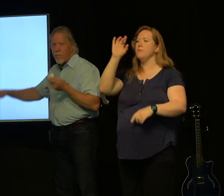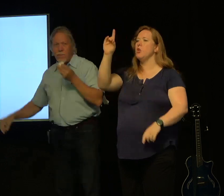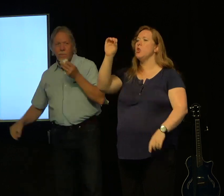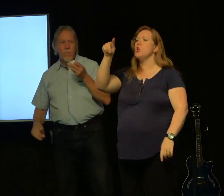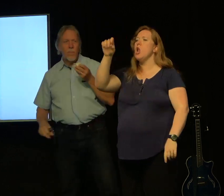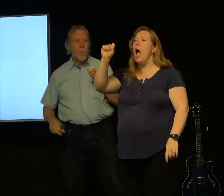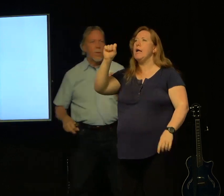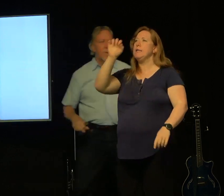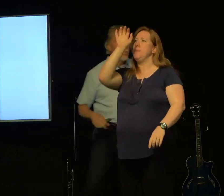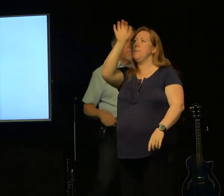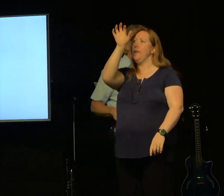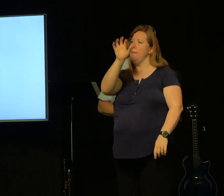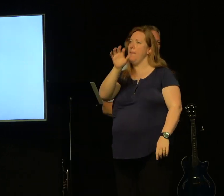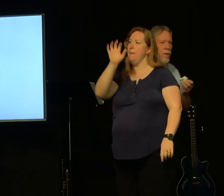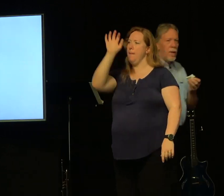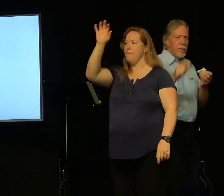letter.